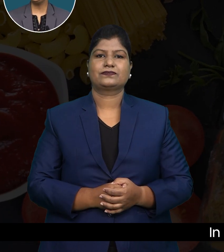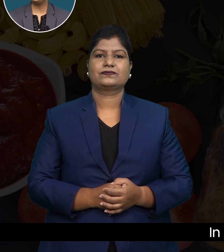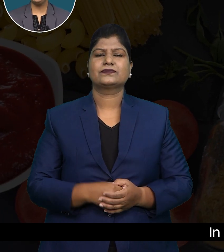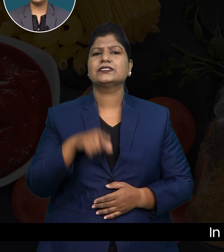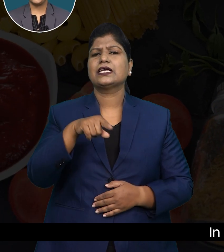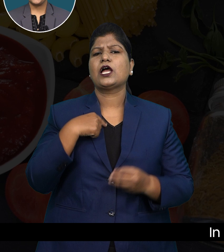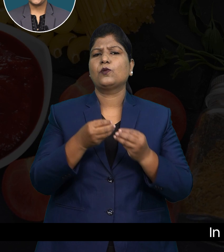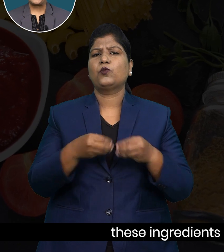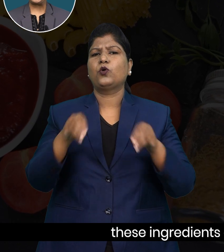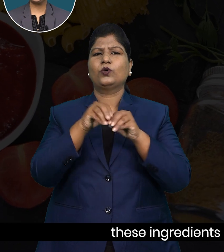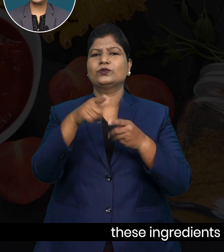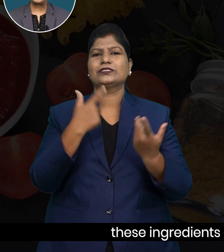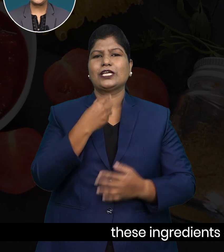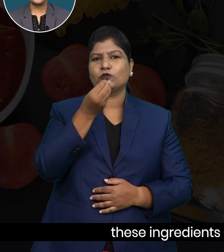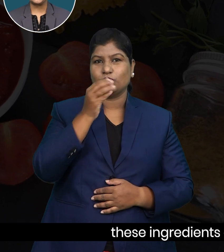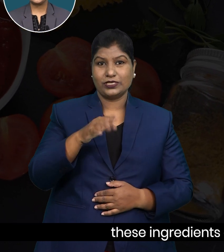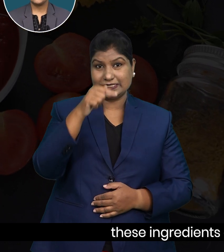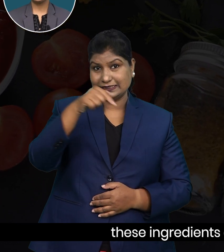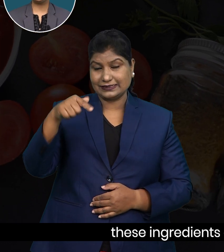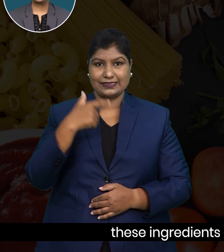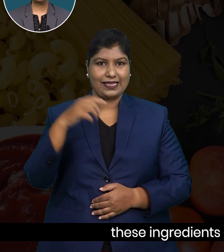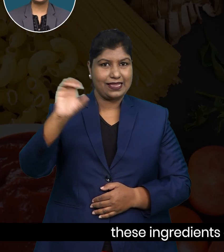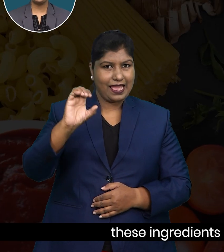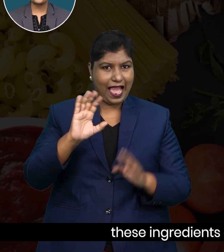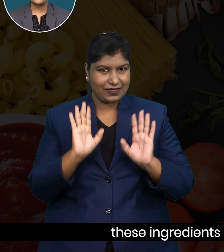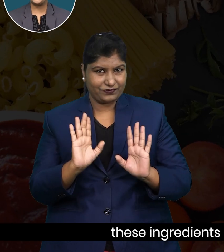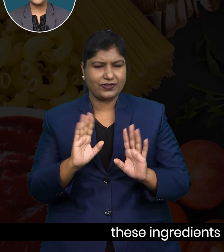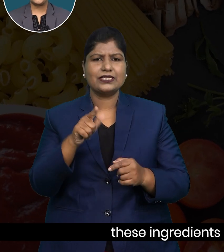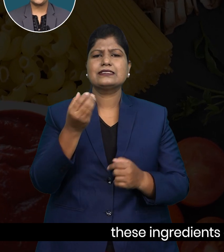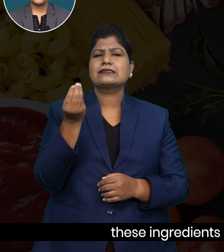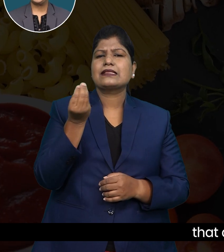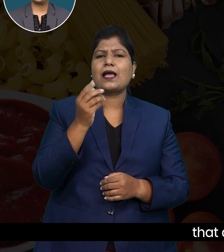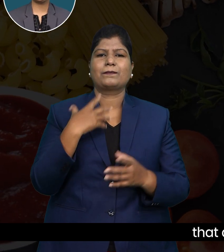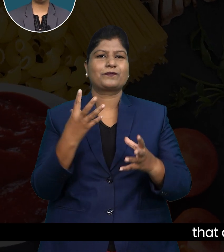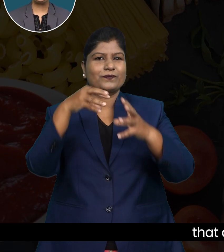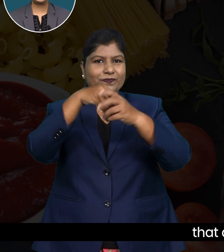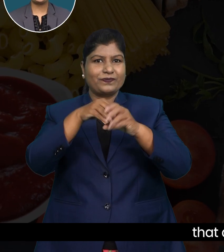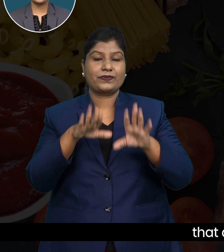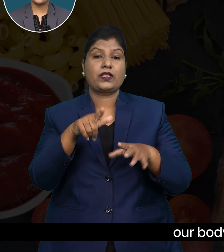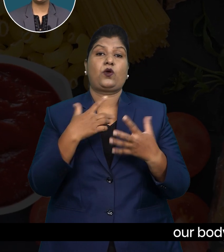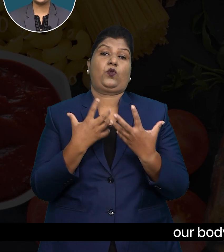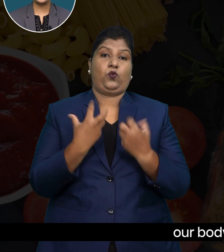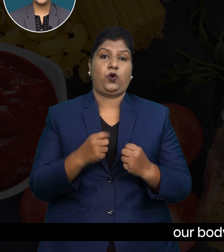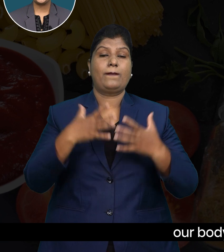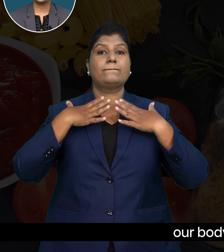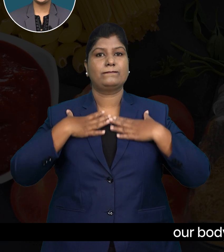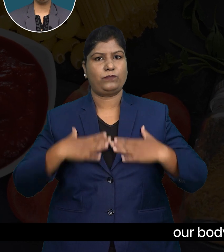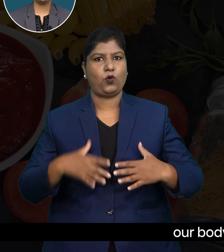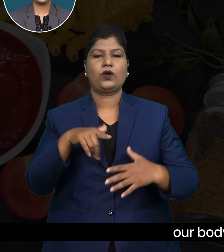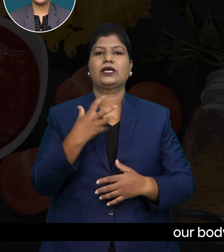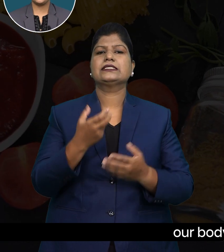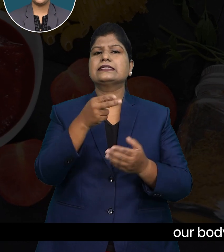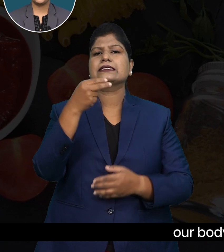In most foods, these ingredients contain some components that are needed by our body